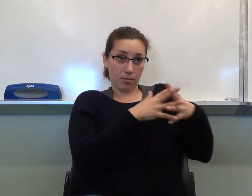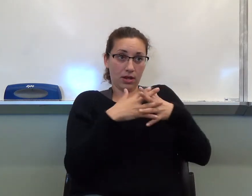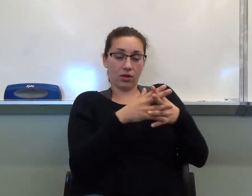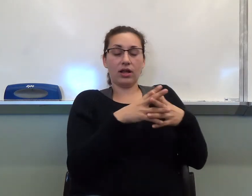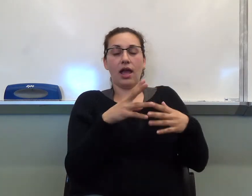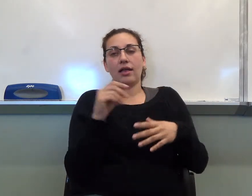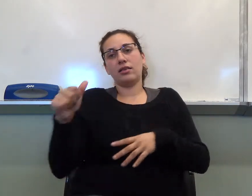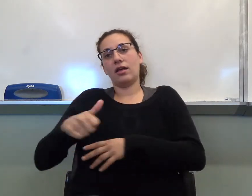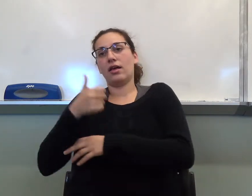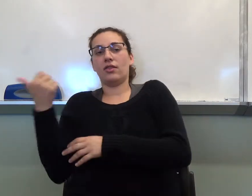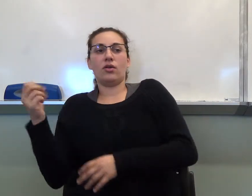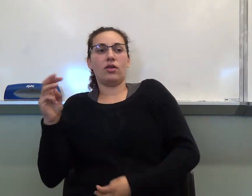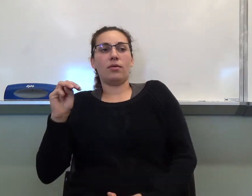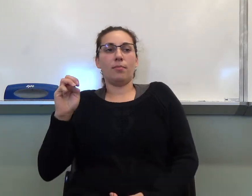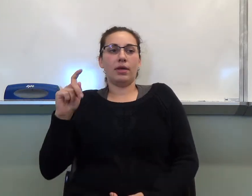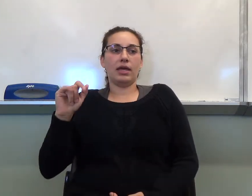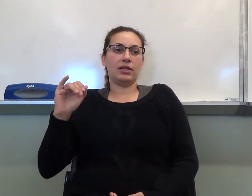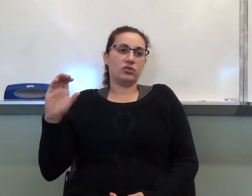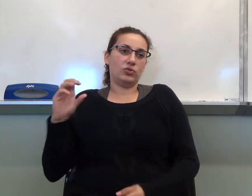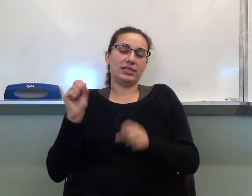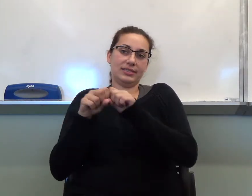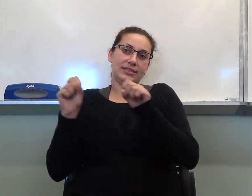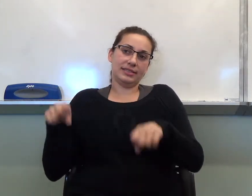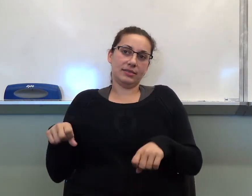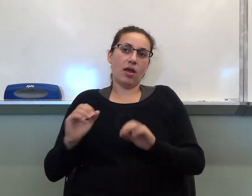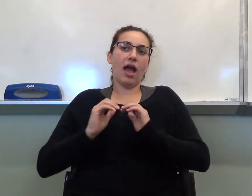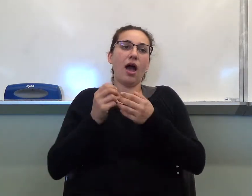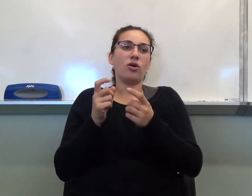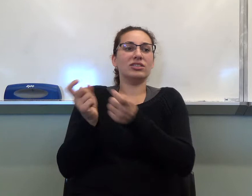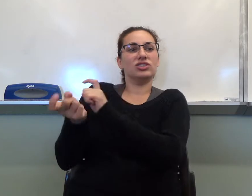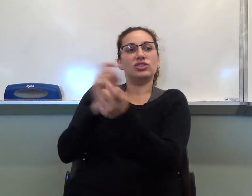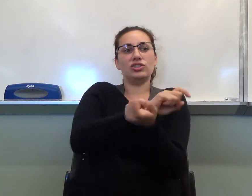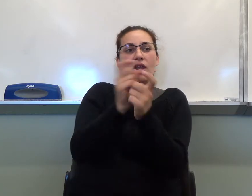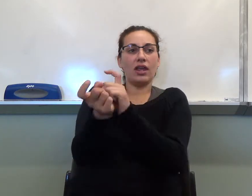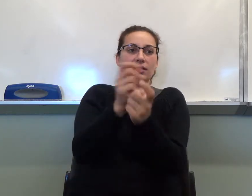it's approximately equal to 0.305 meters.